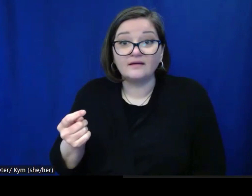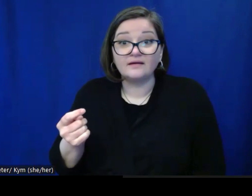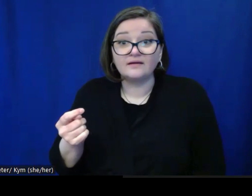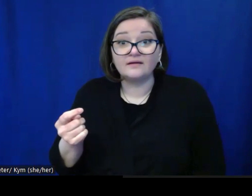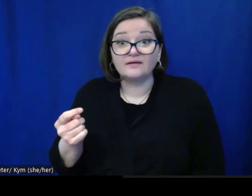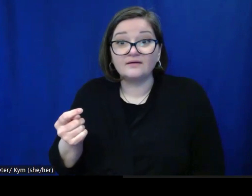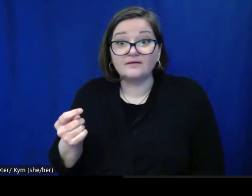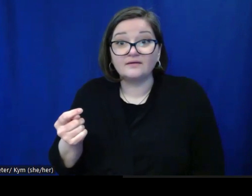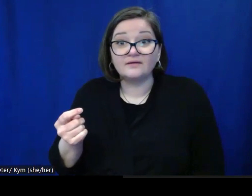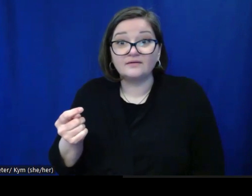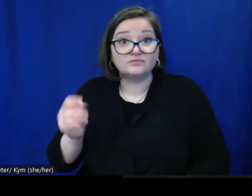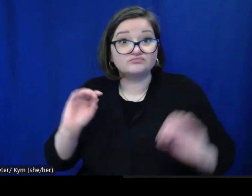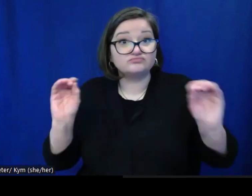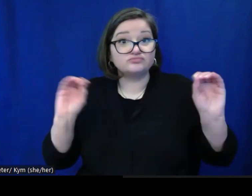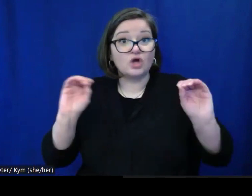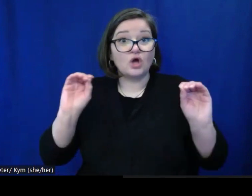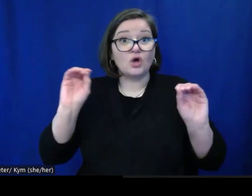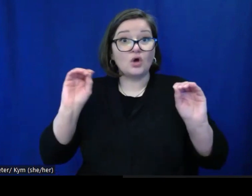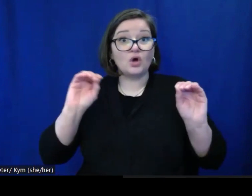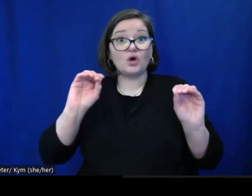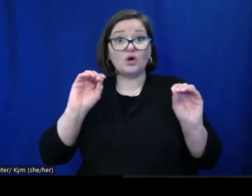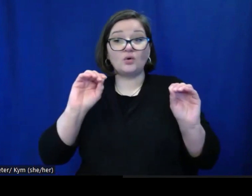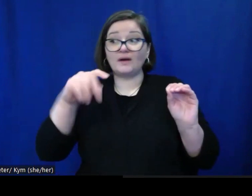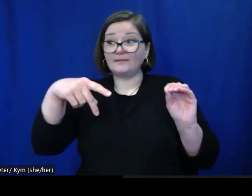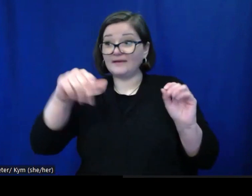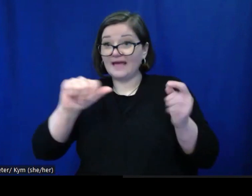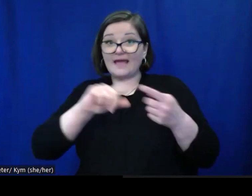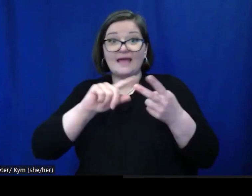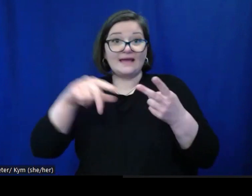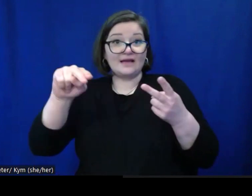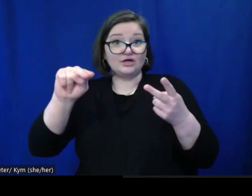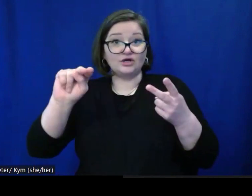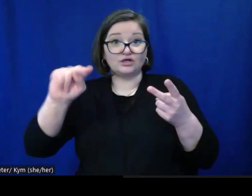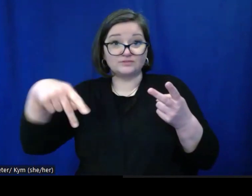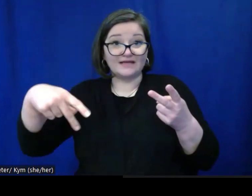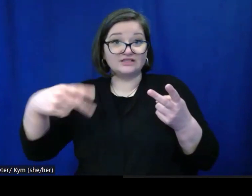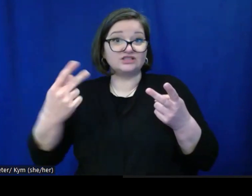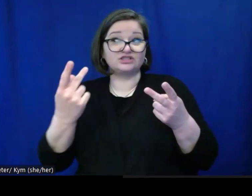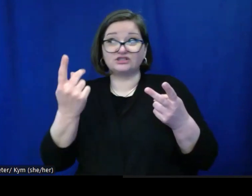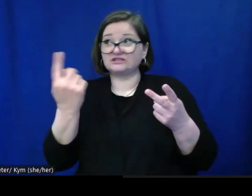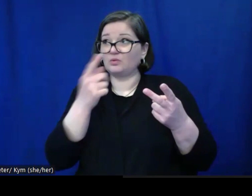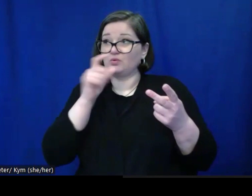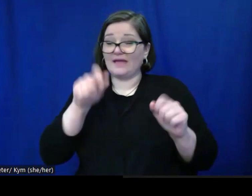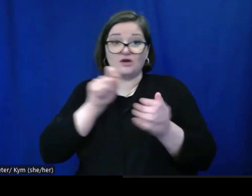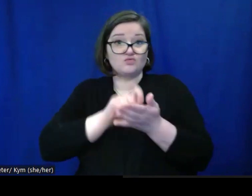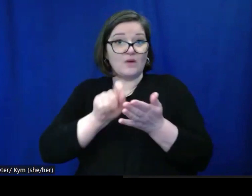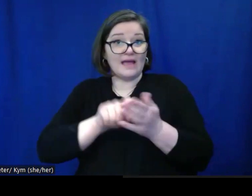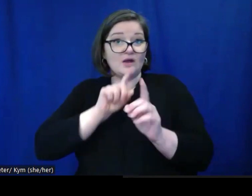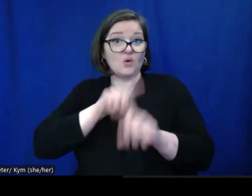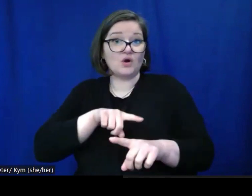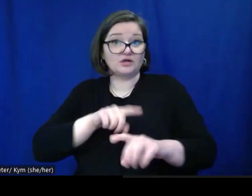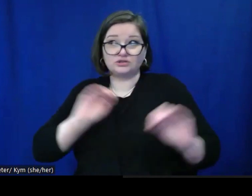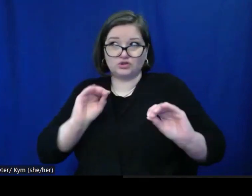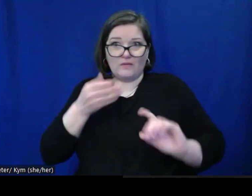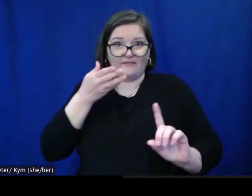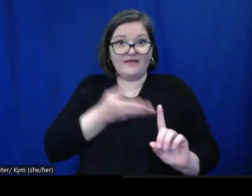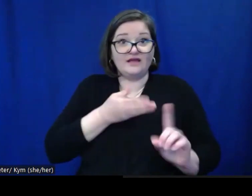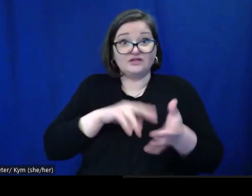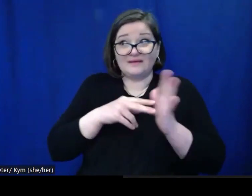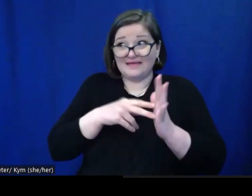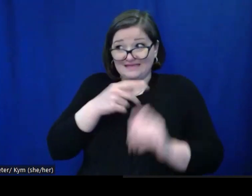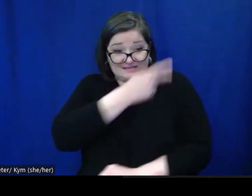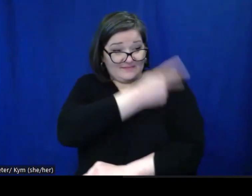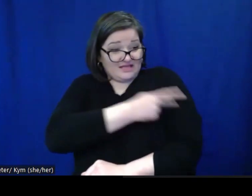There's no nurse practitioner, PA, or physician to write orders. So that patient that just had